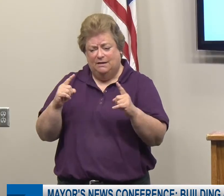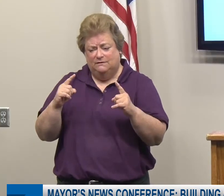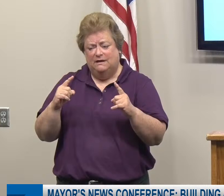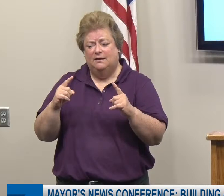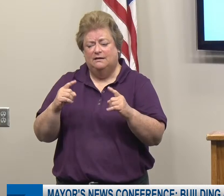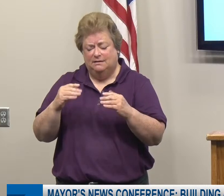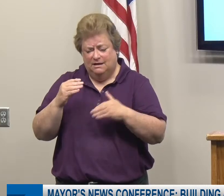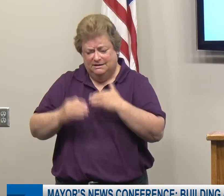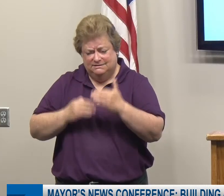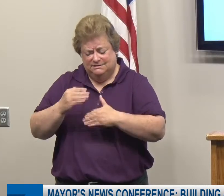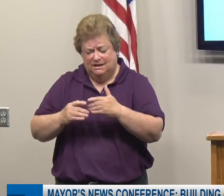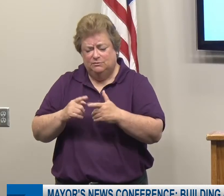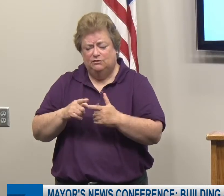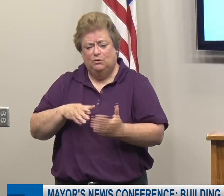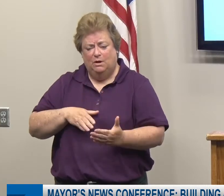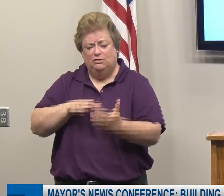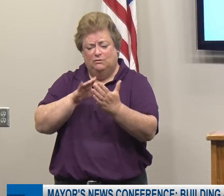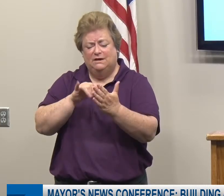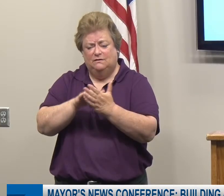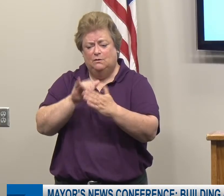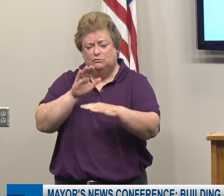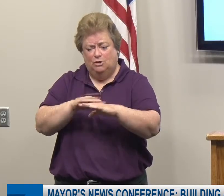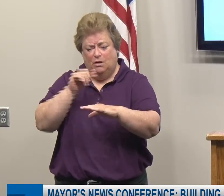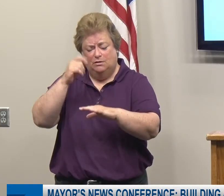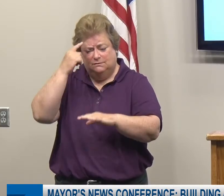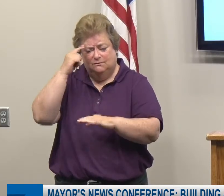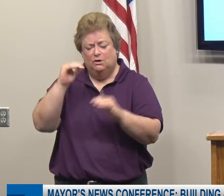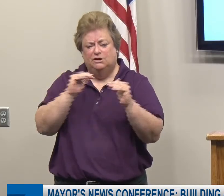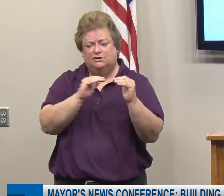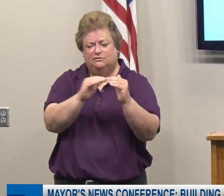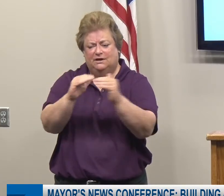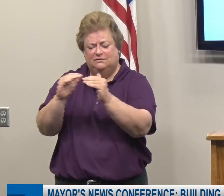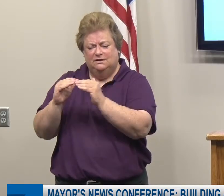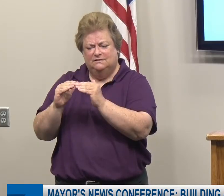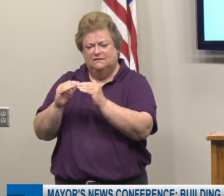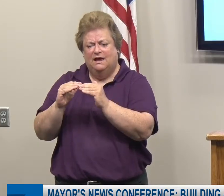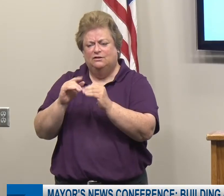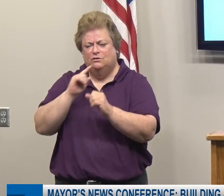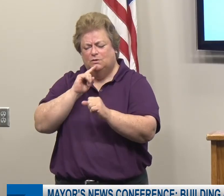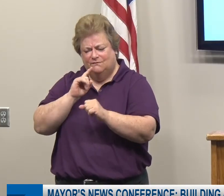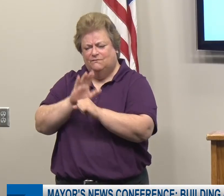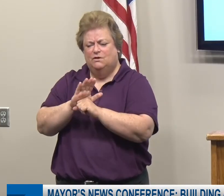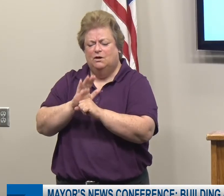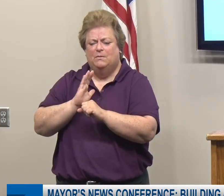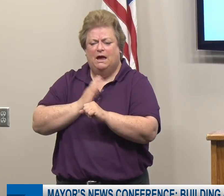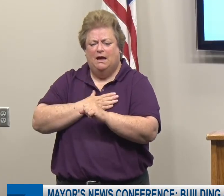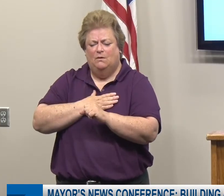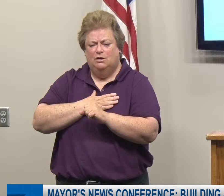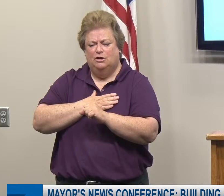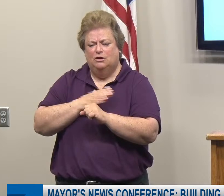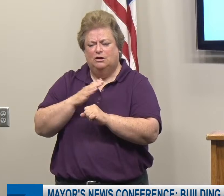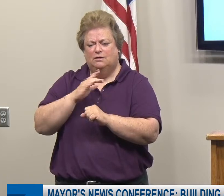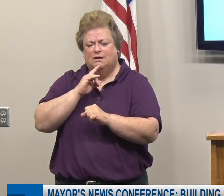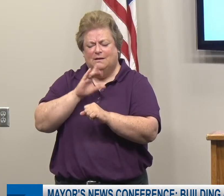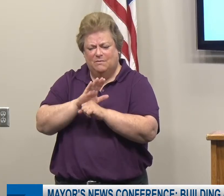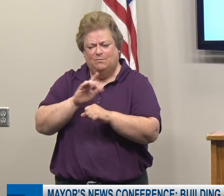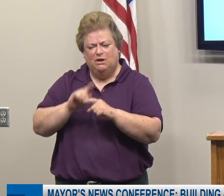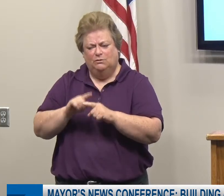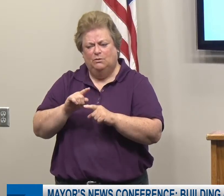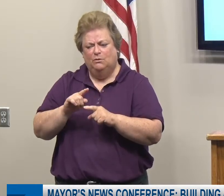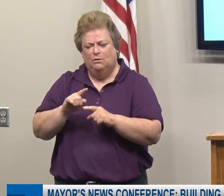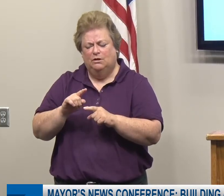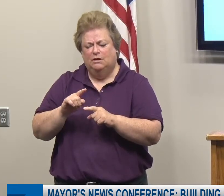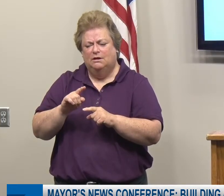we are taking to address these calls for justice and to reaffirm the commitment of the City of Lincoln and the Lincoln Police